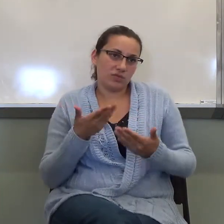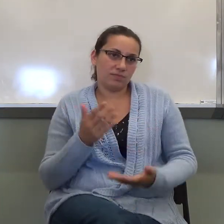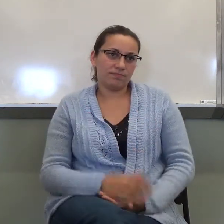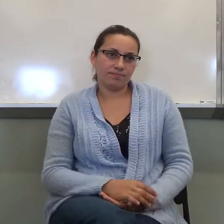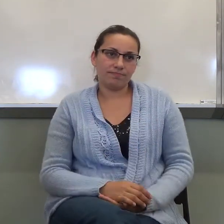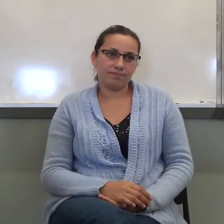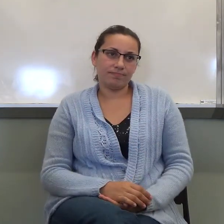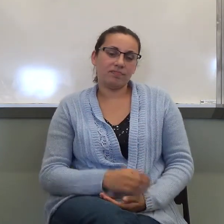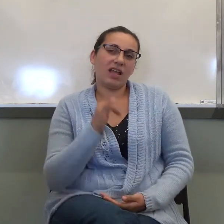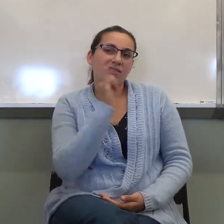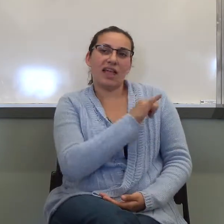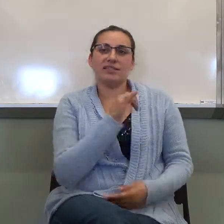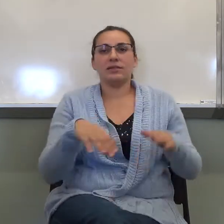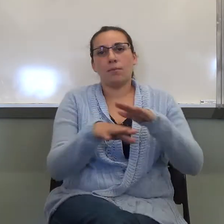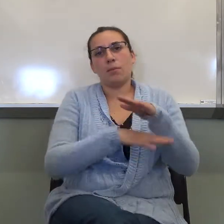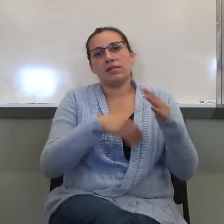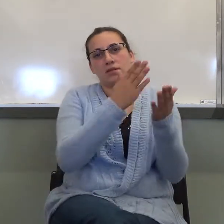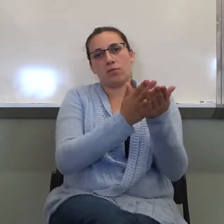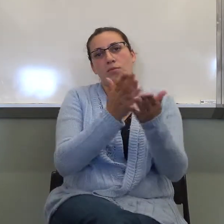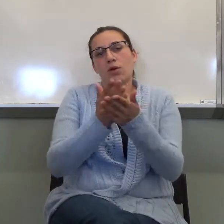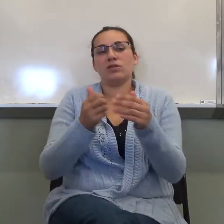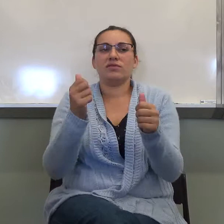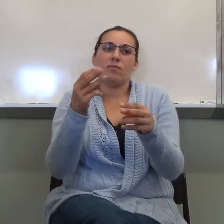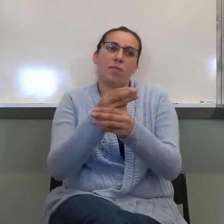Can't get more basic than that. Let's do some more.